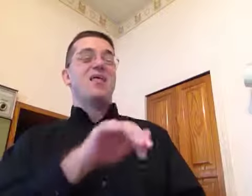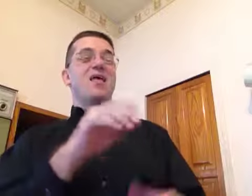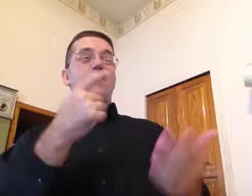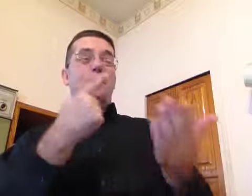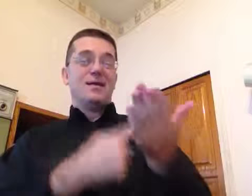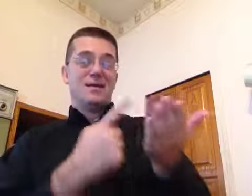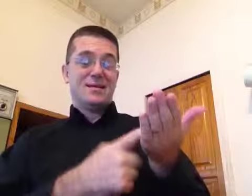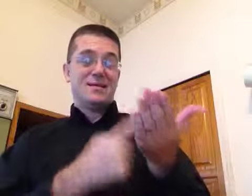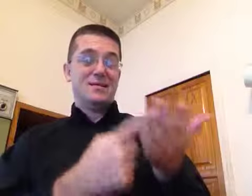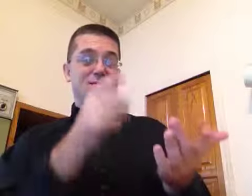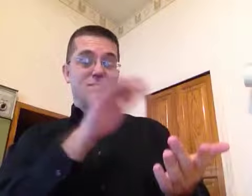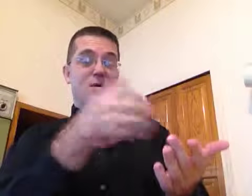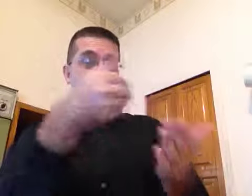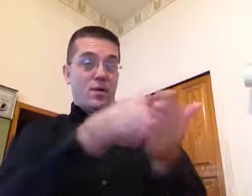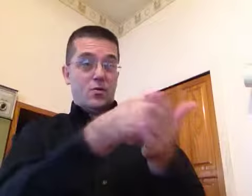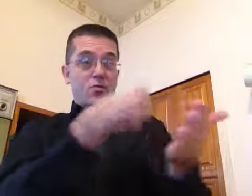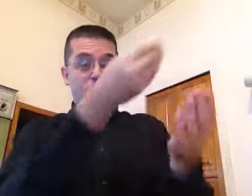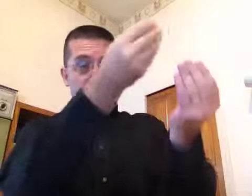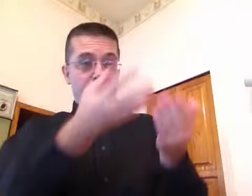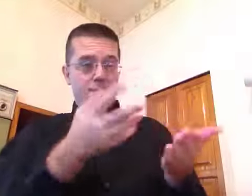to talk about. Yeah.